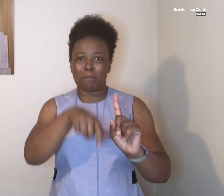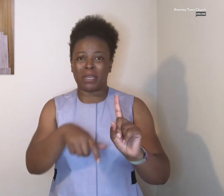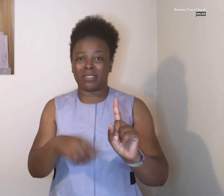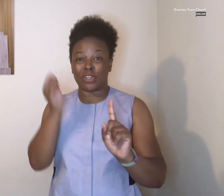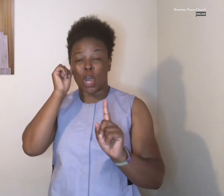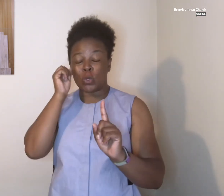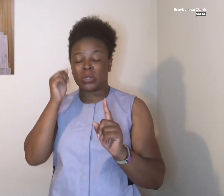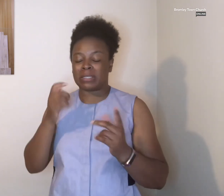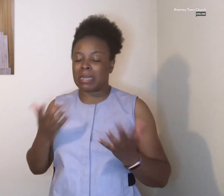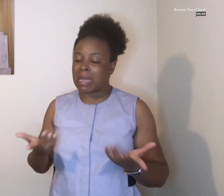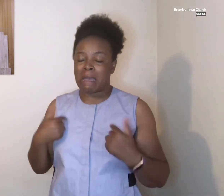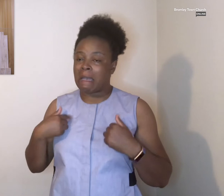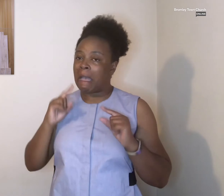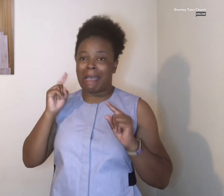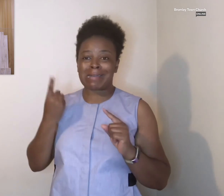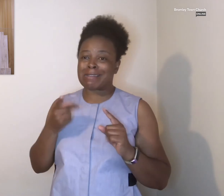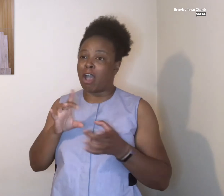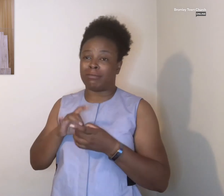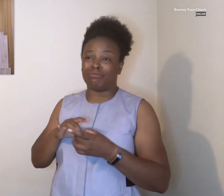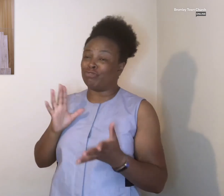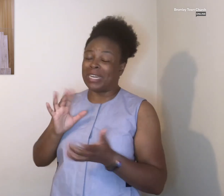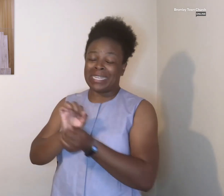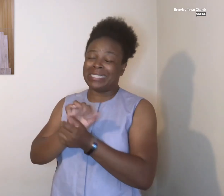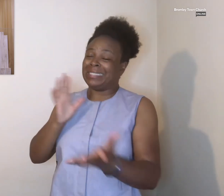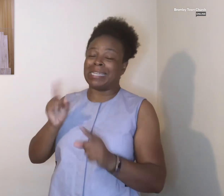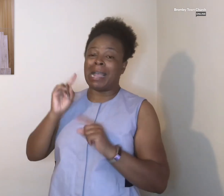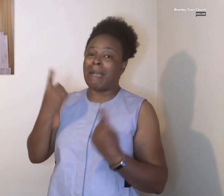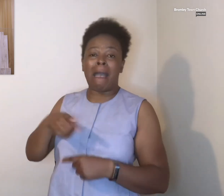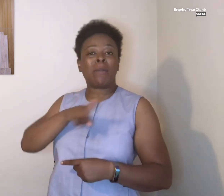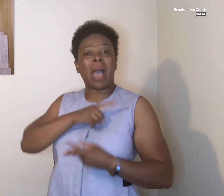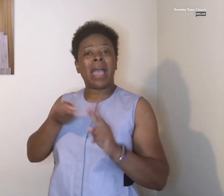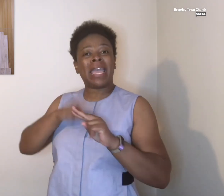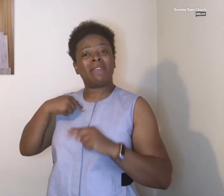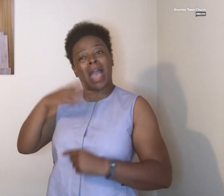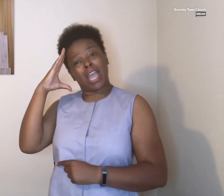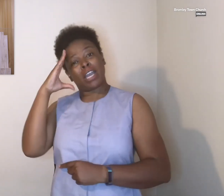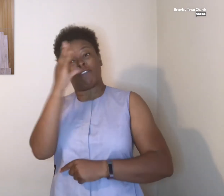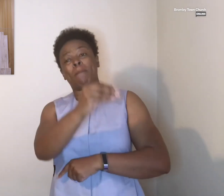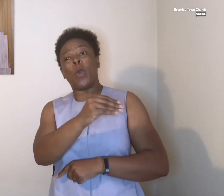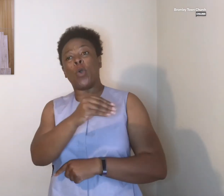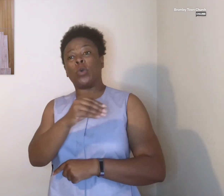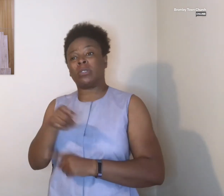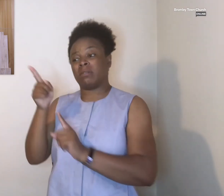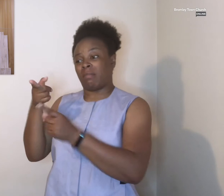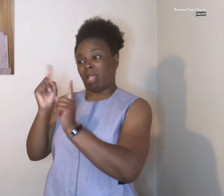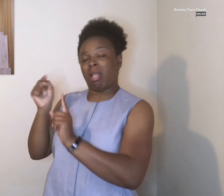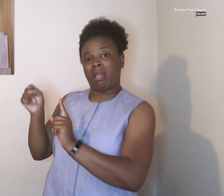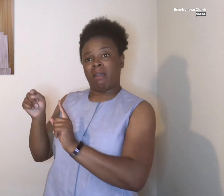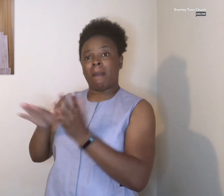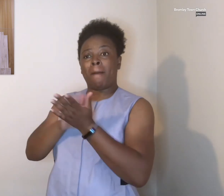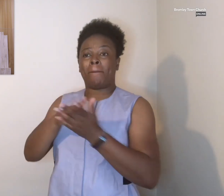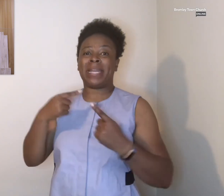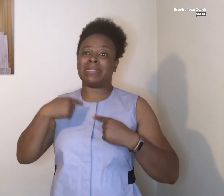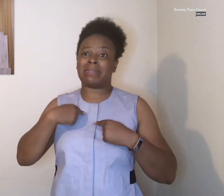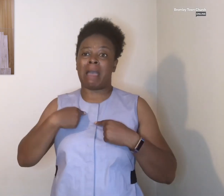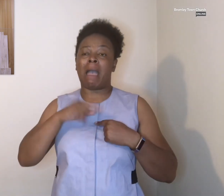they do or say something against this person, then they're going to just be reported to the police and get thrown out of the country. There's an enslavement,